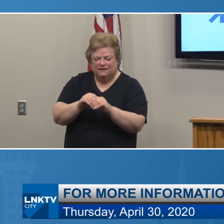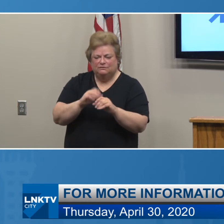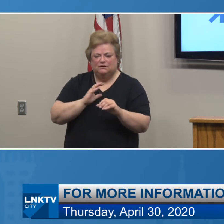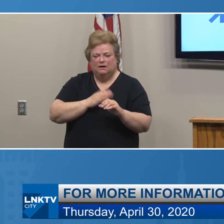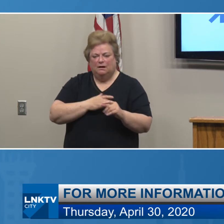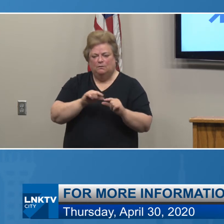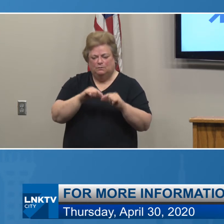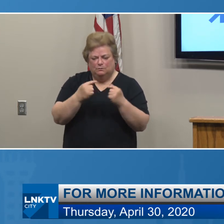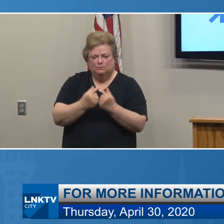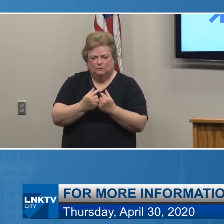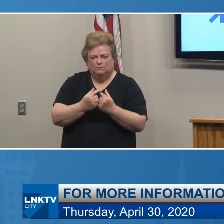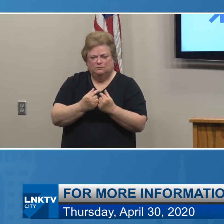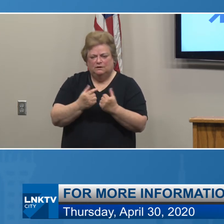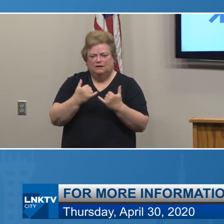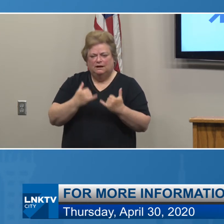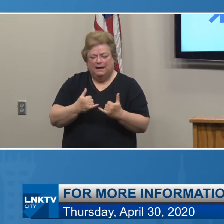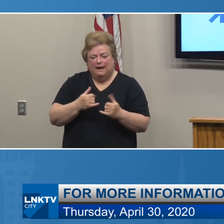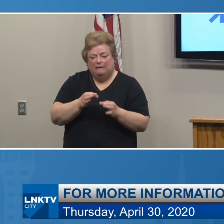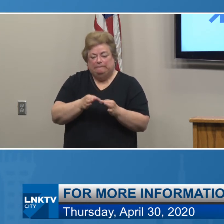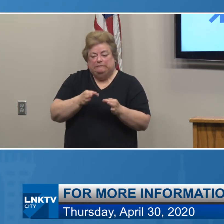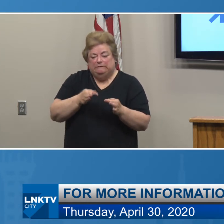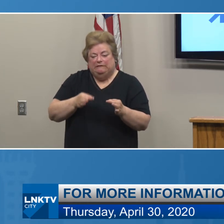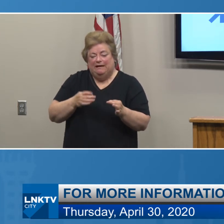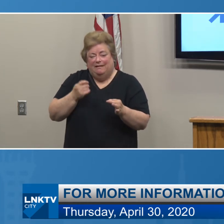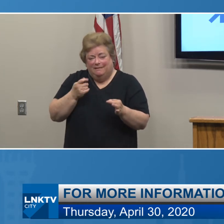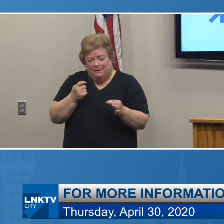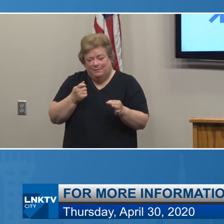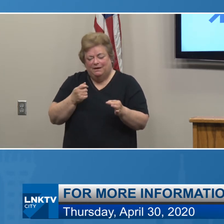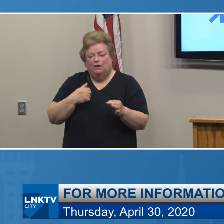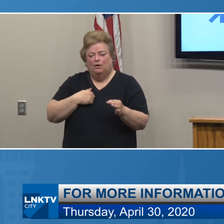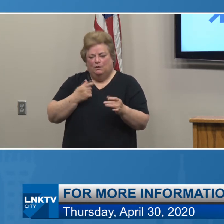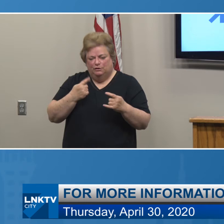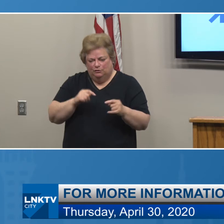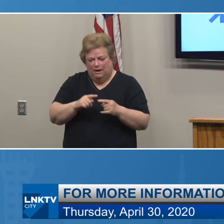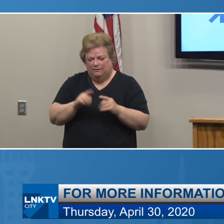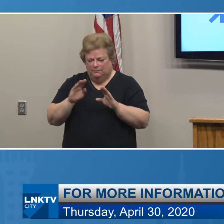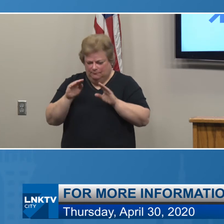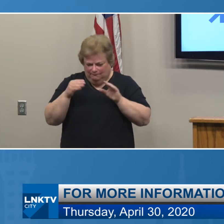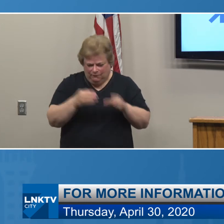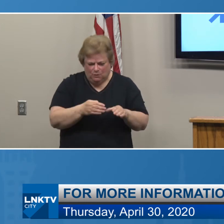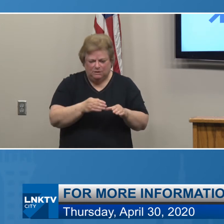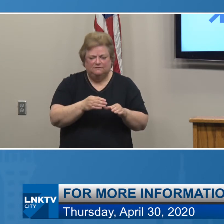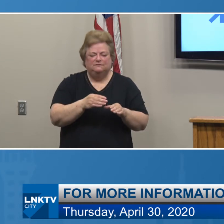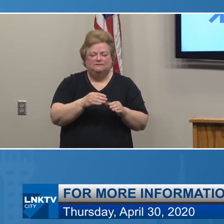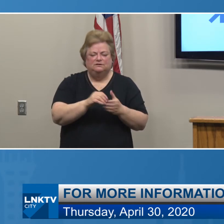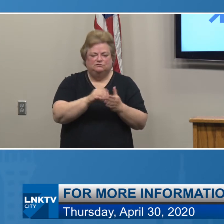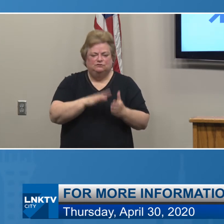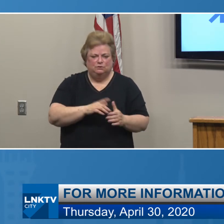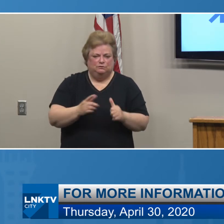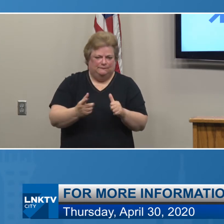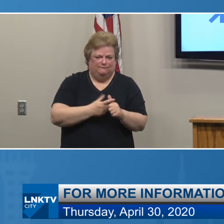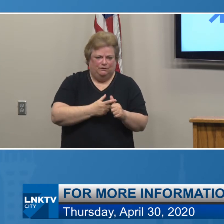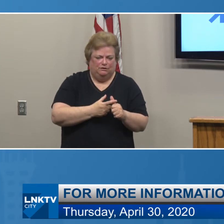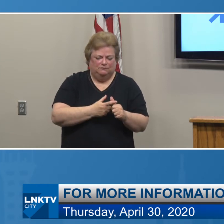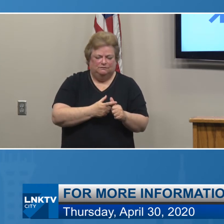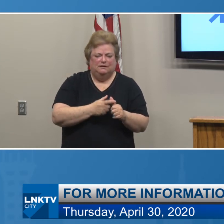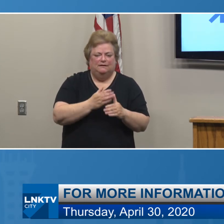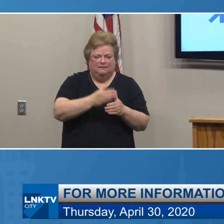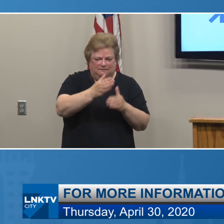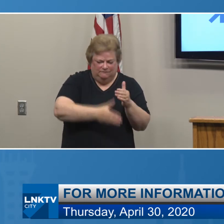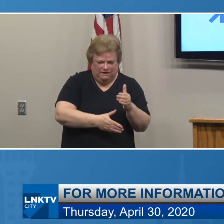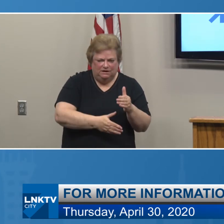become backlogged a little bit, we're trying to move the students to the front of the line because of how important that